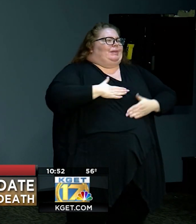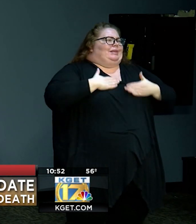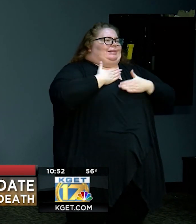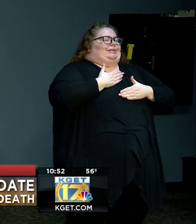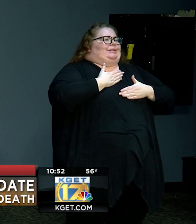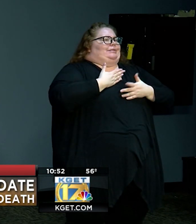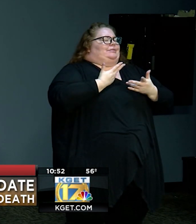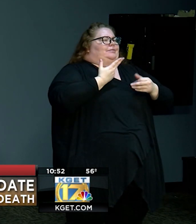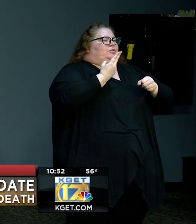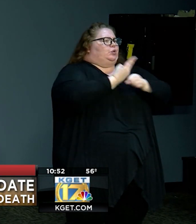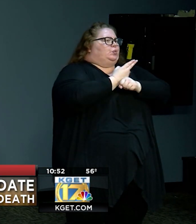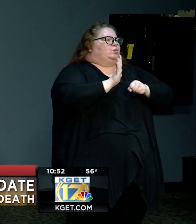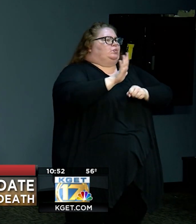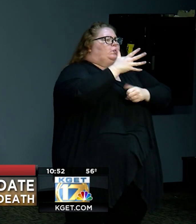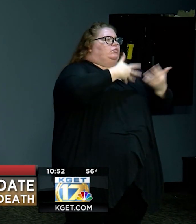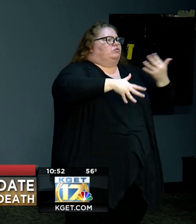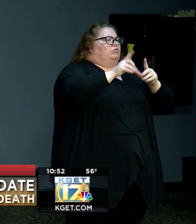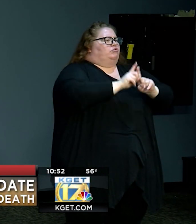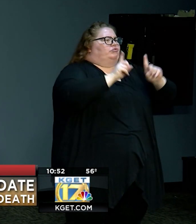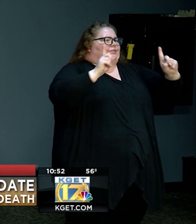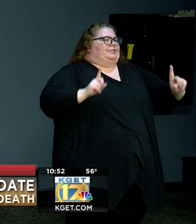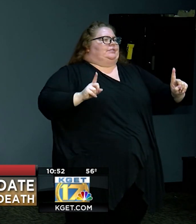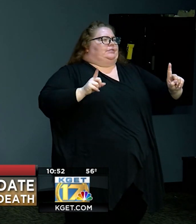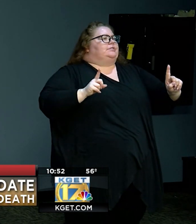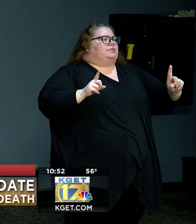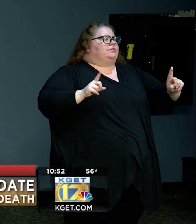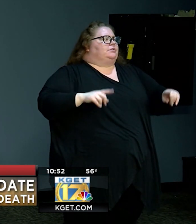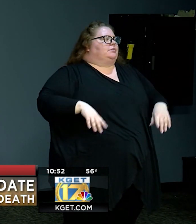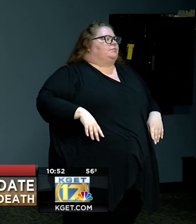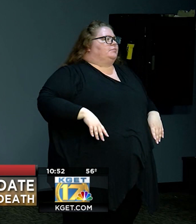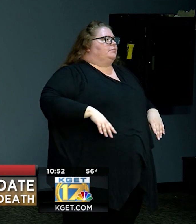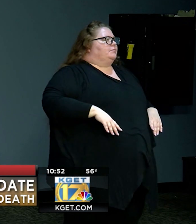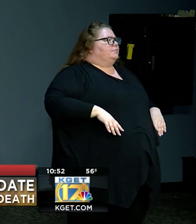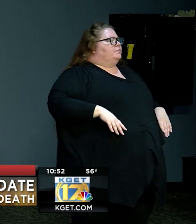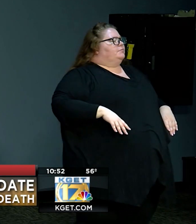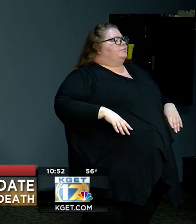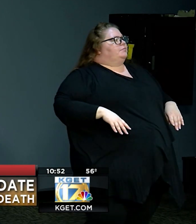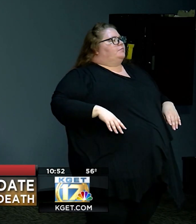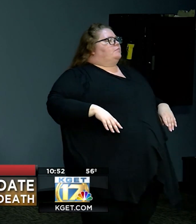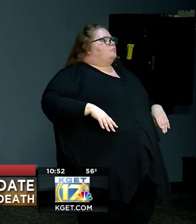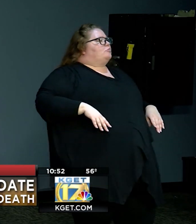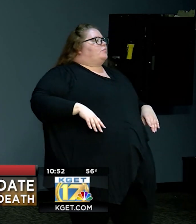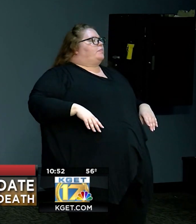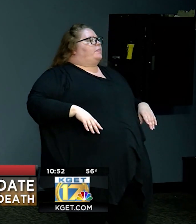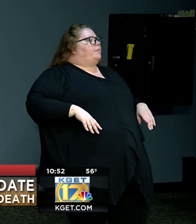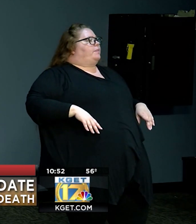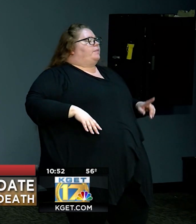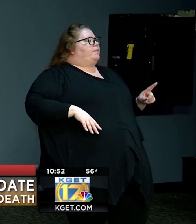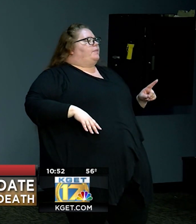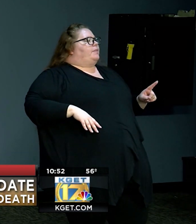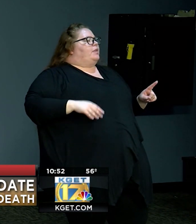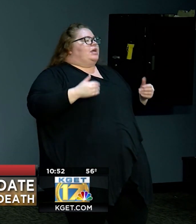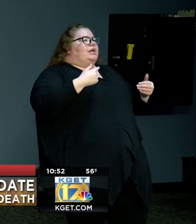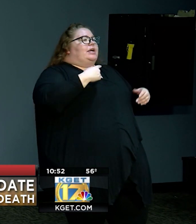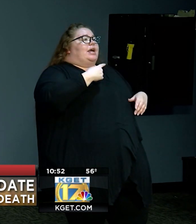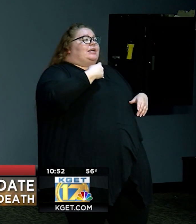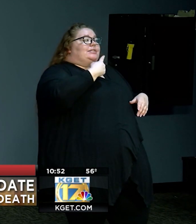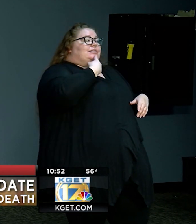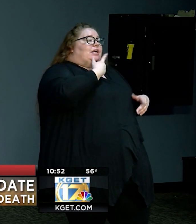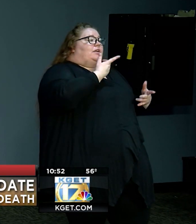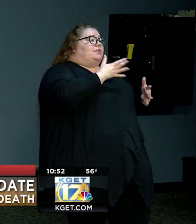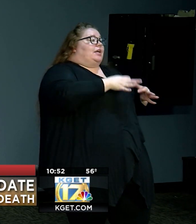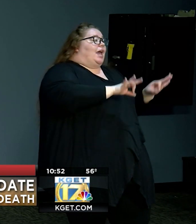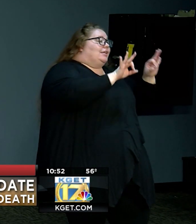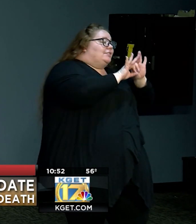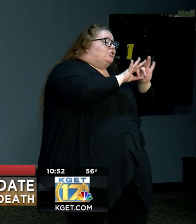social distancing while you're in those open spaces. And you're mentioning about essential, non-essential. I know, a lot of it has to come